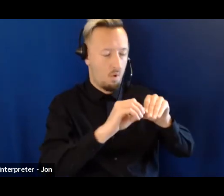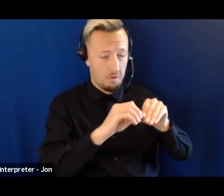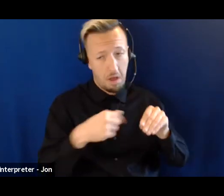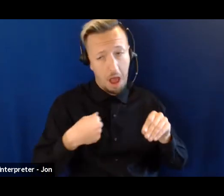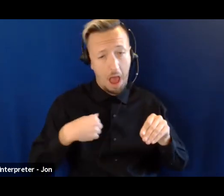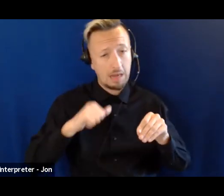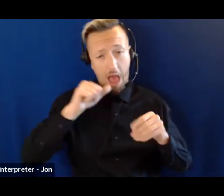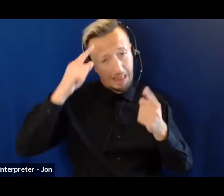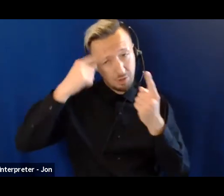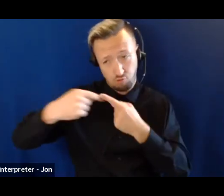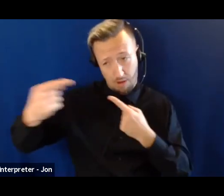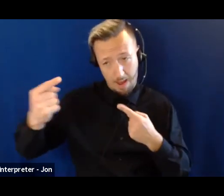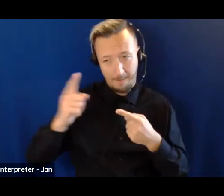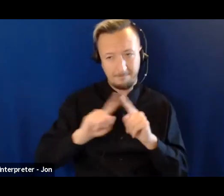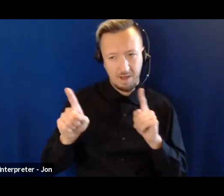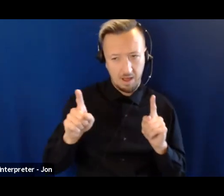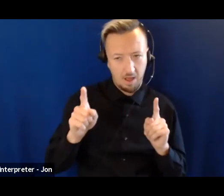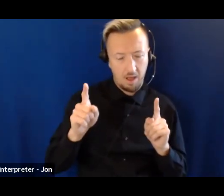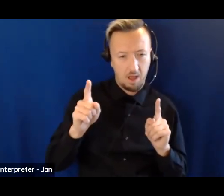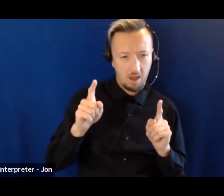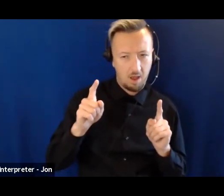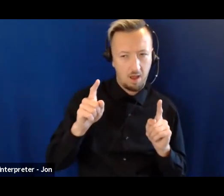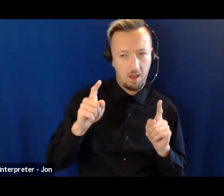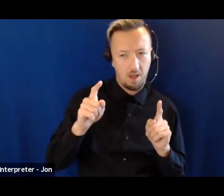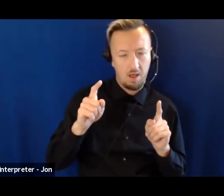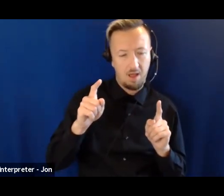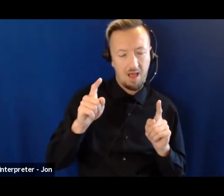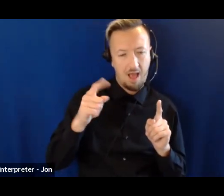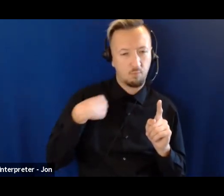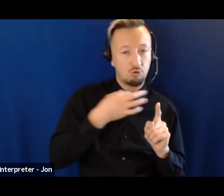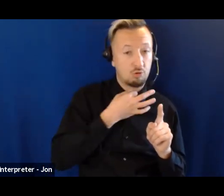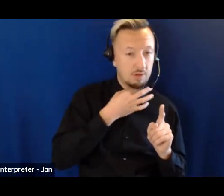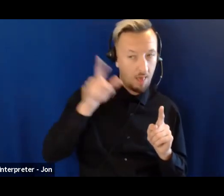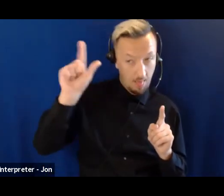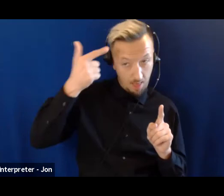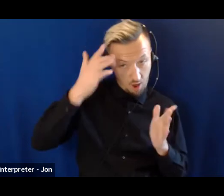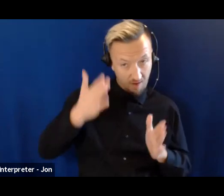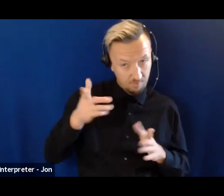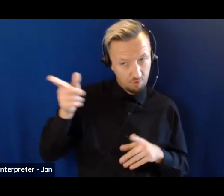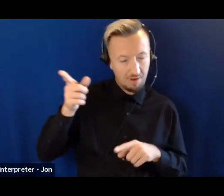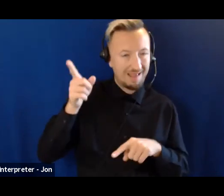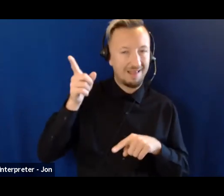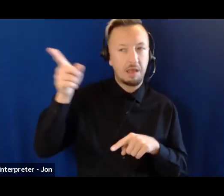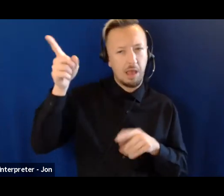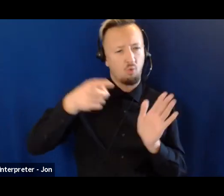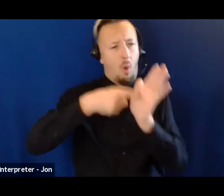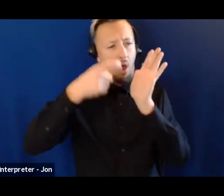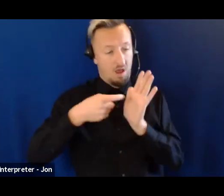disagree, but I'm curious if there are things the governor wouldn't be able to require.